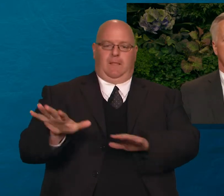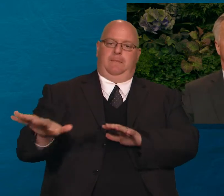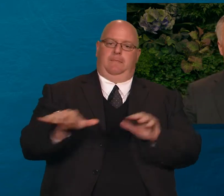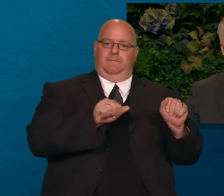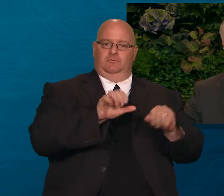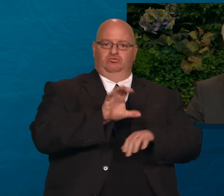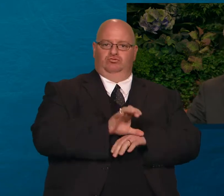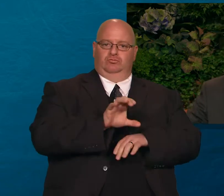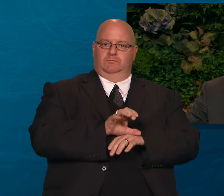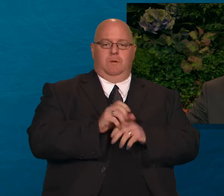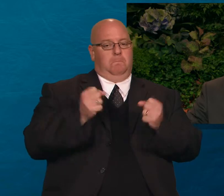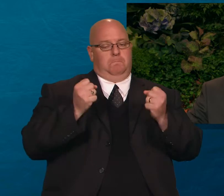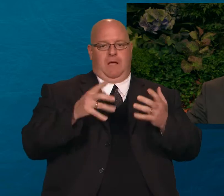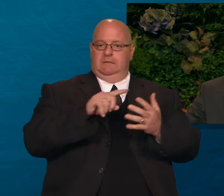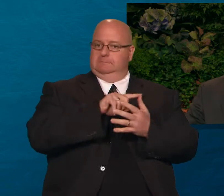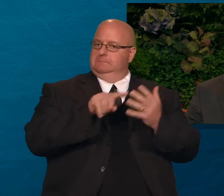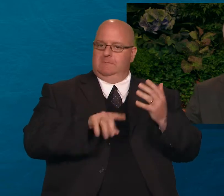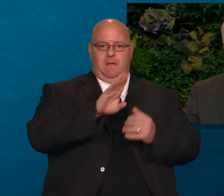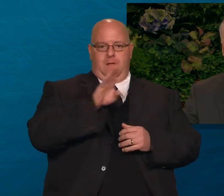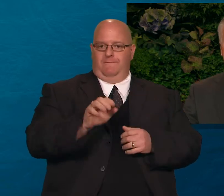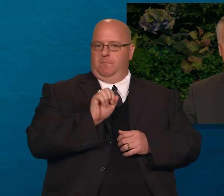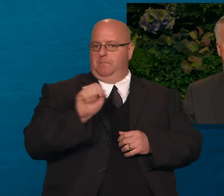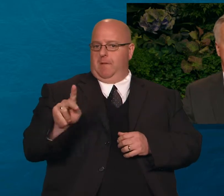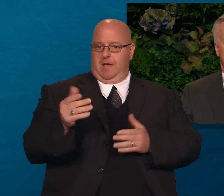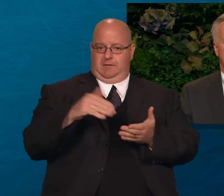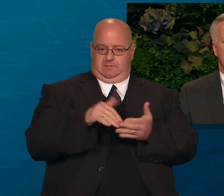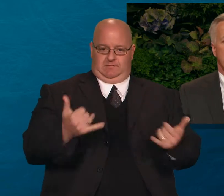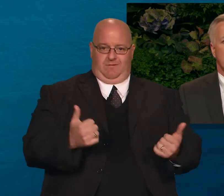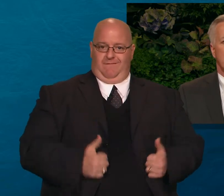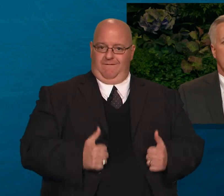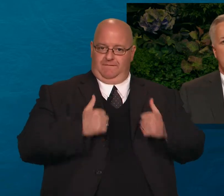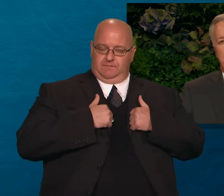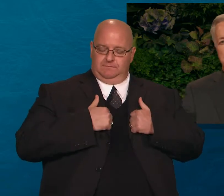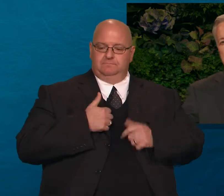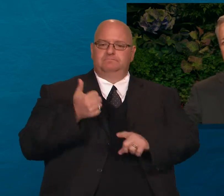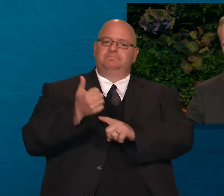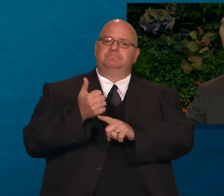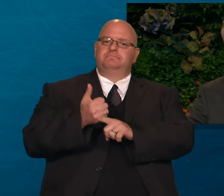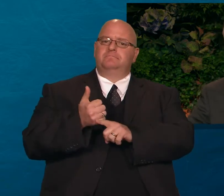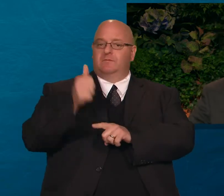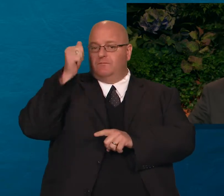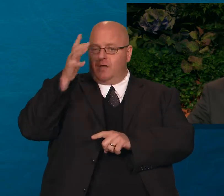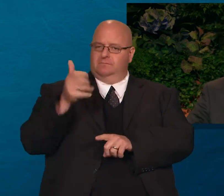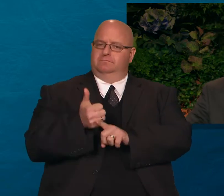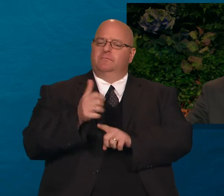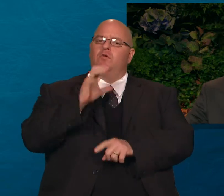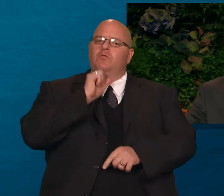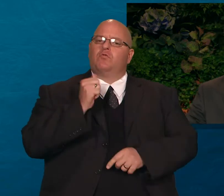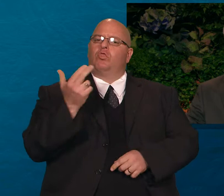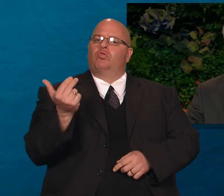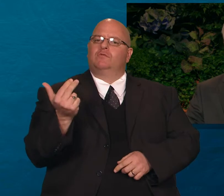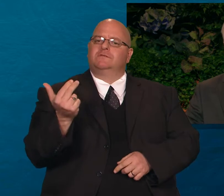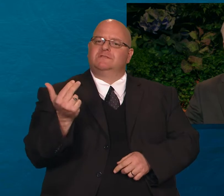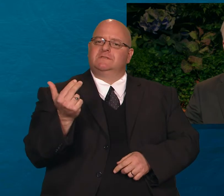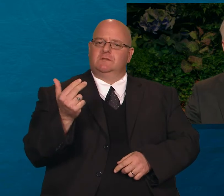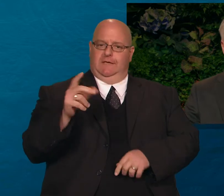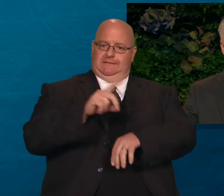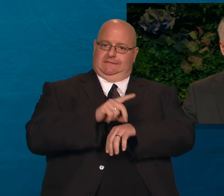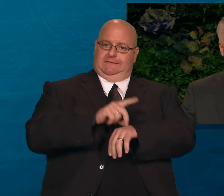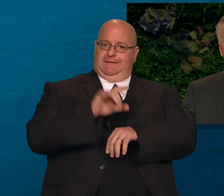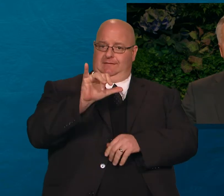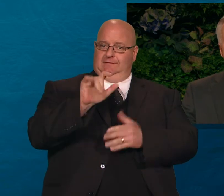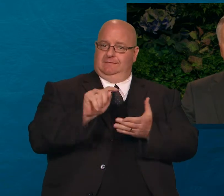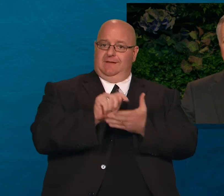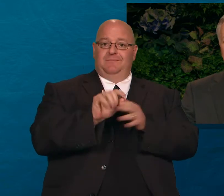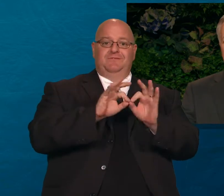the church, many never to return again in this life. He was 13 years old, a deacon, and in those